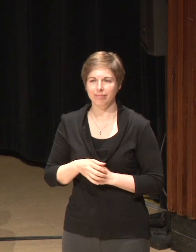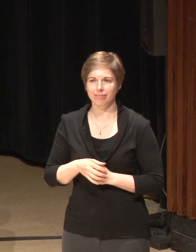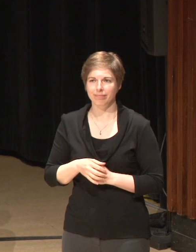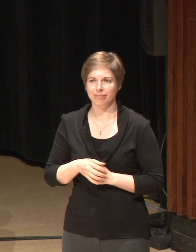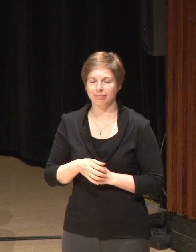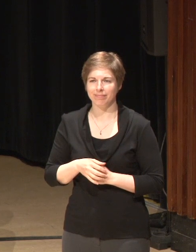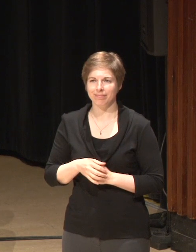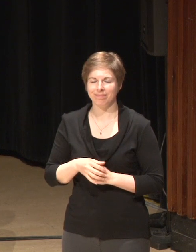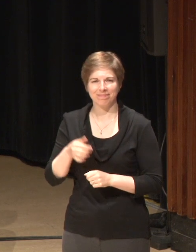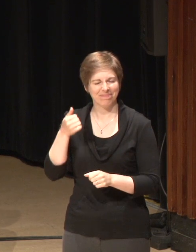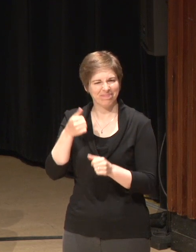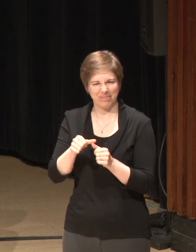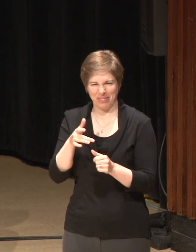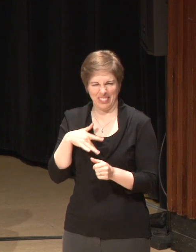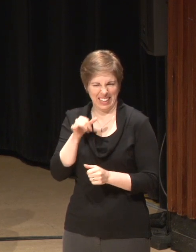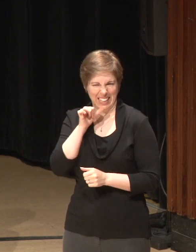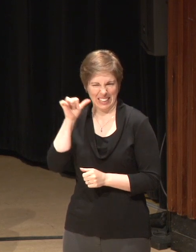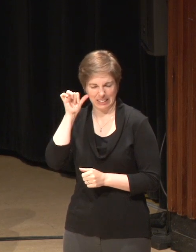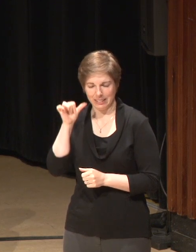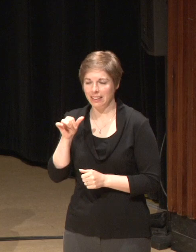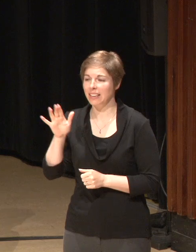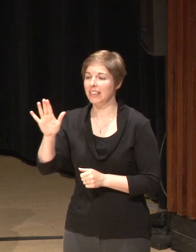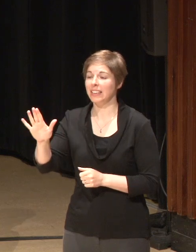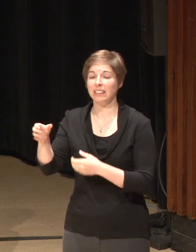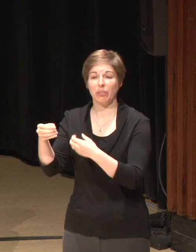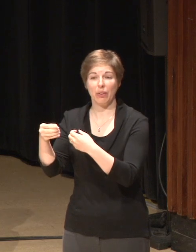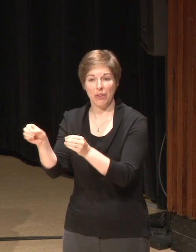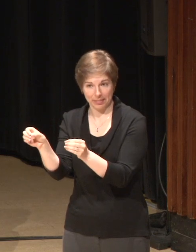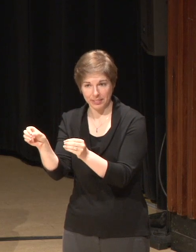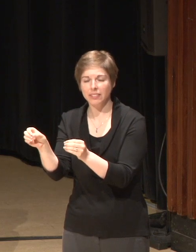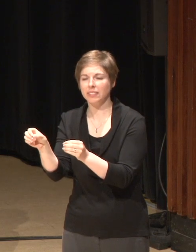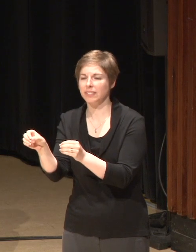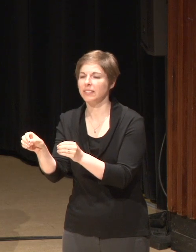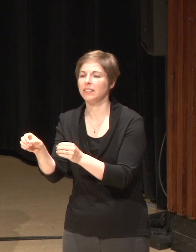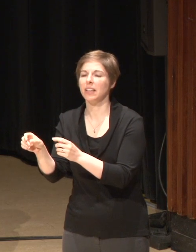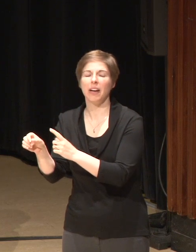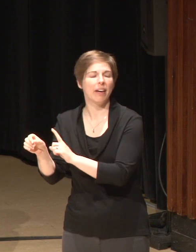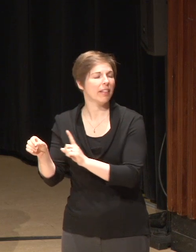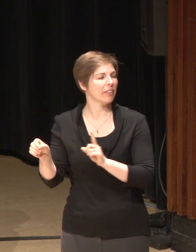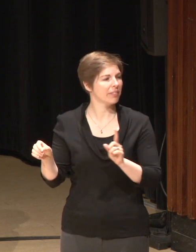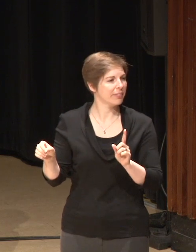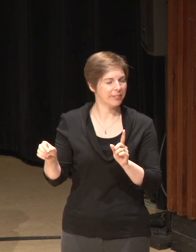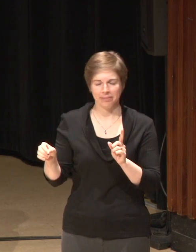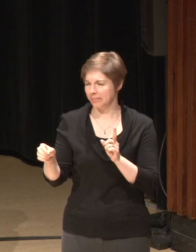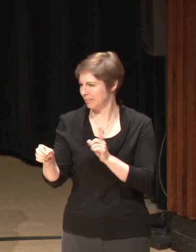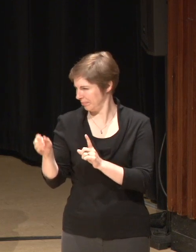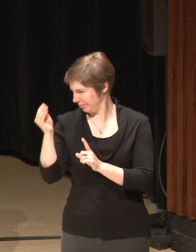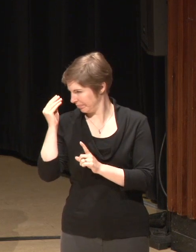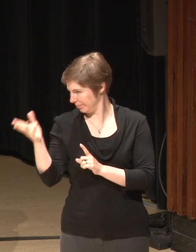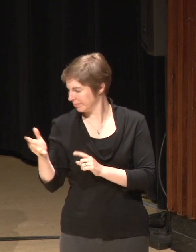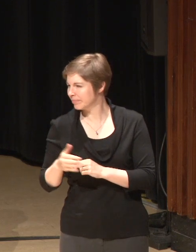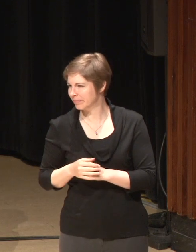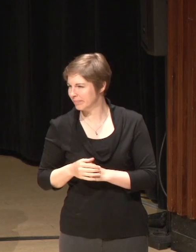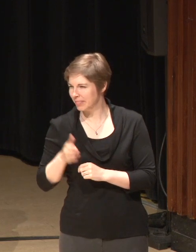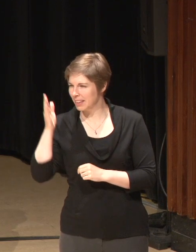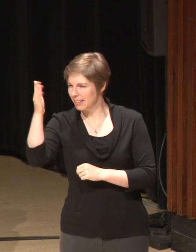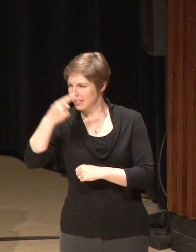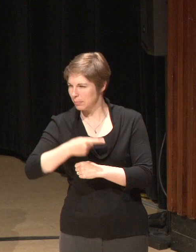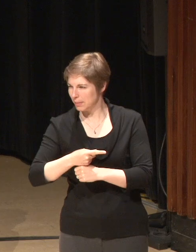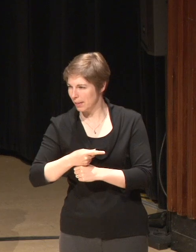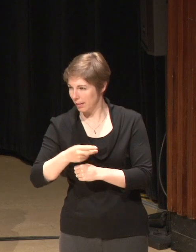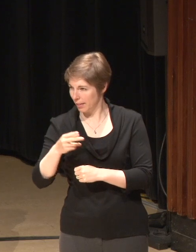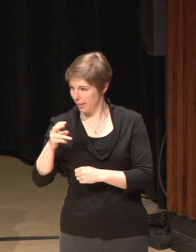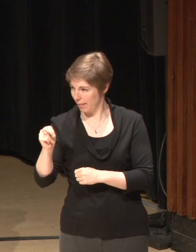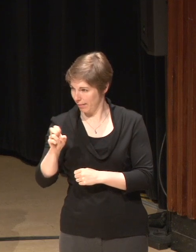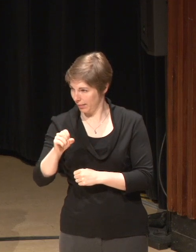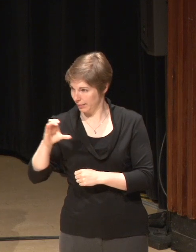office, I turned back and said, "Someday you're going to be president of the community college, Nova Scotia Community College." And he